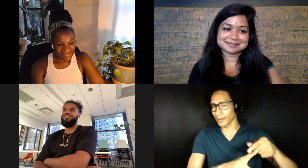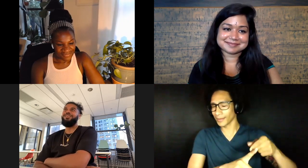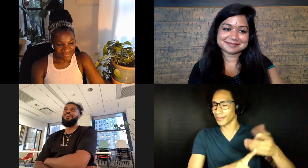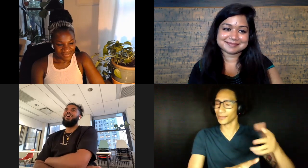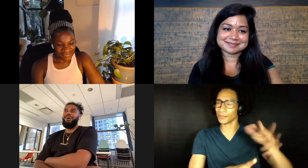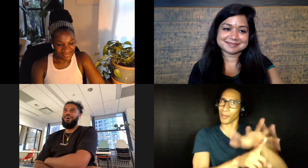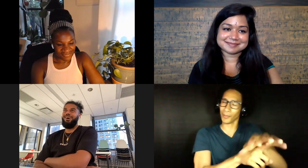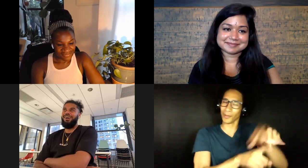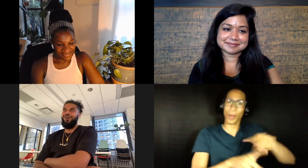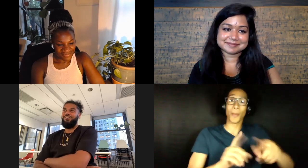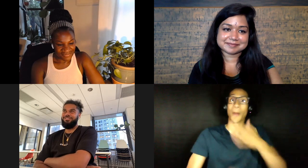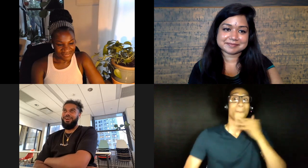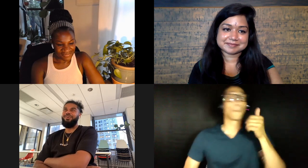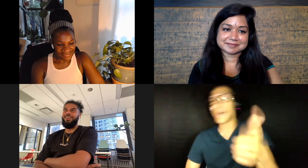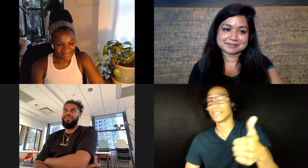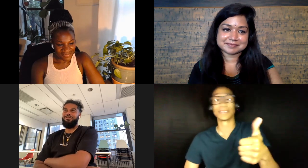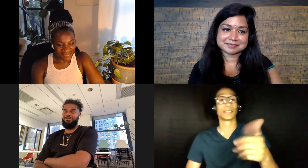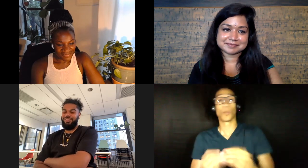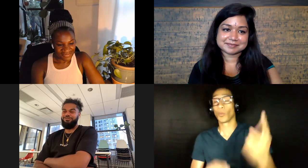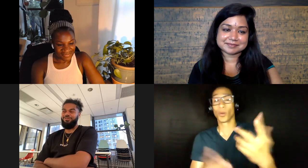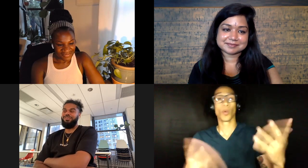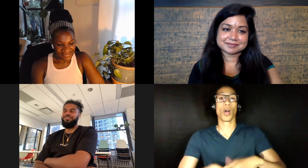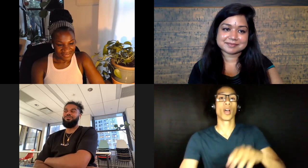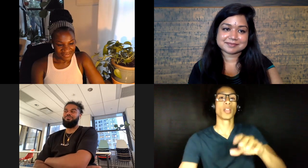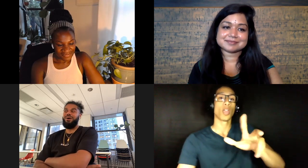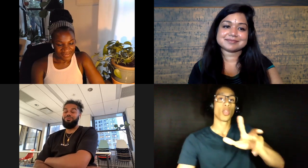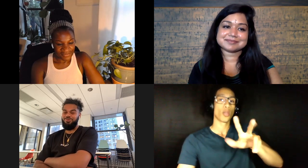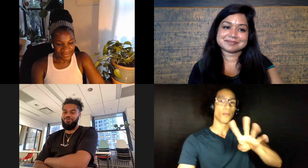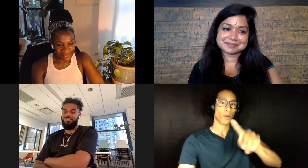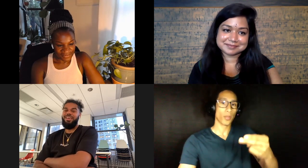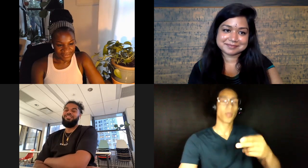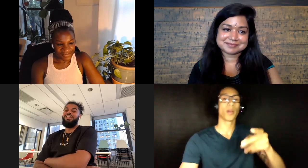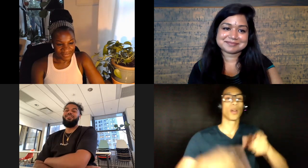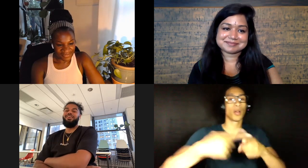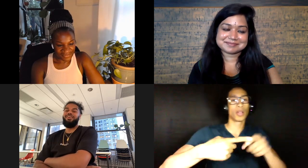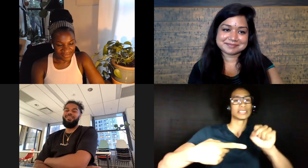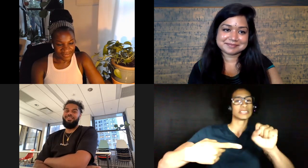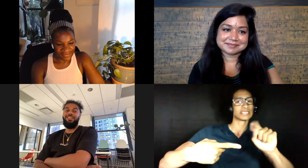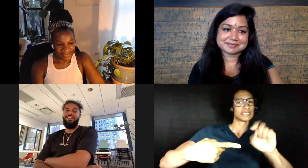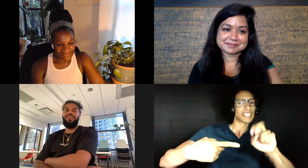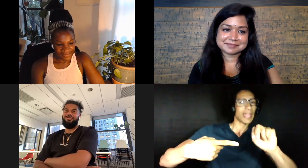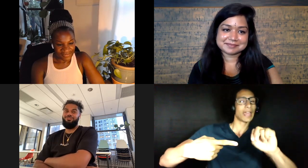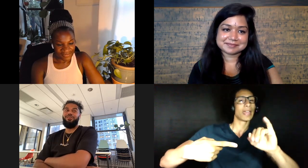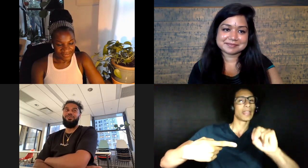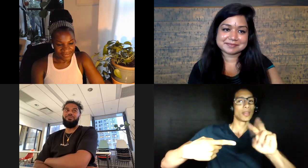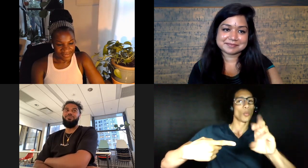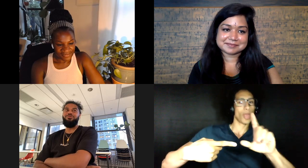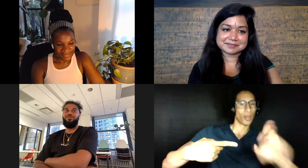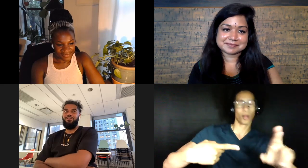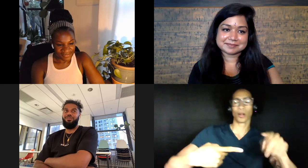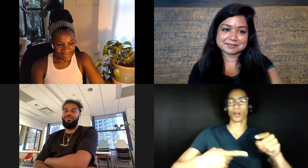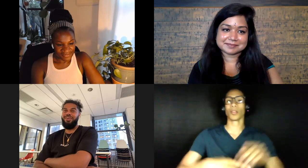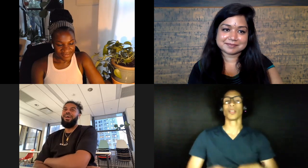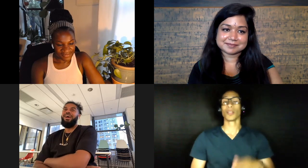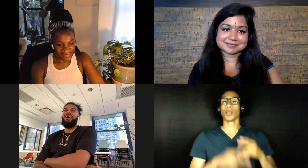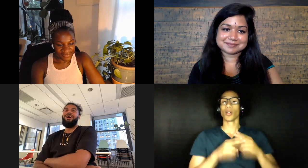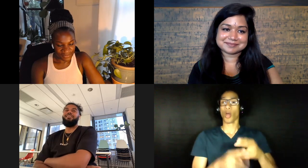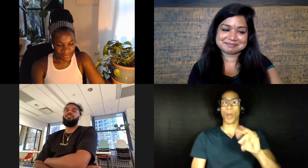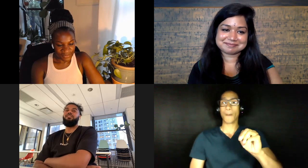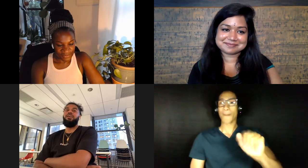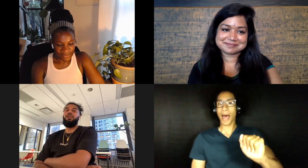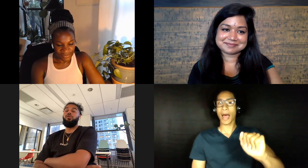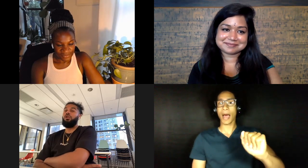of being in front of fans internationally and being able to touch those lands, eat those foods, talk to